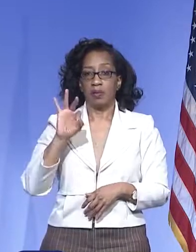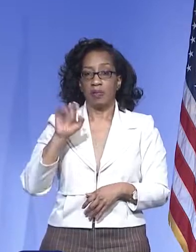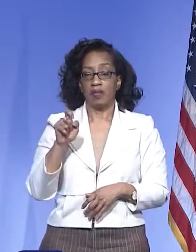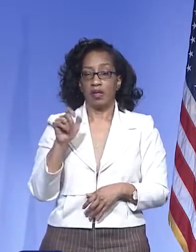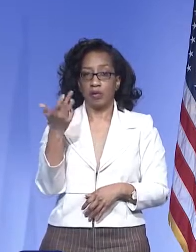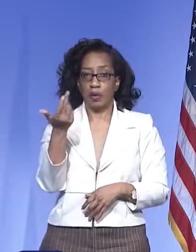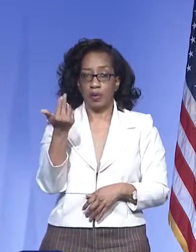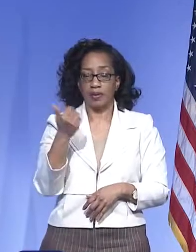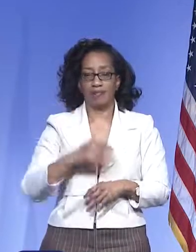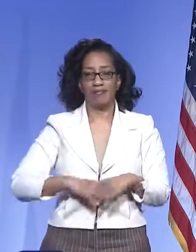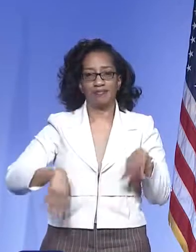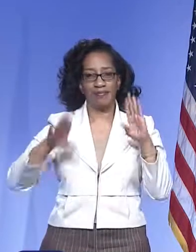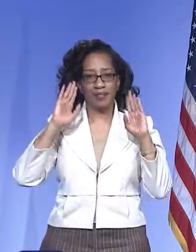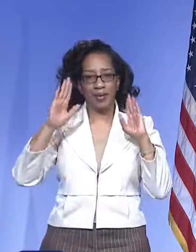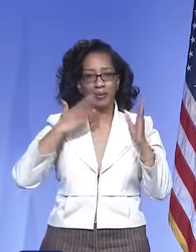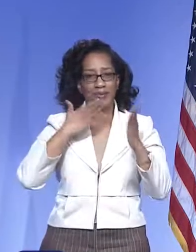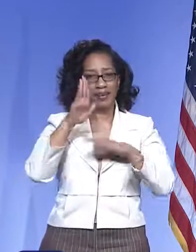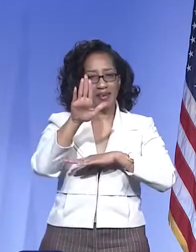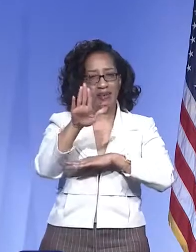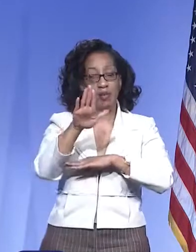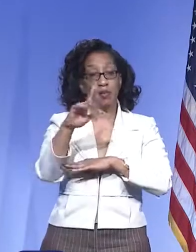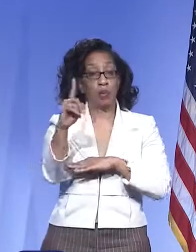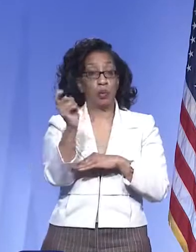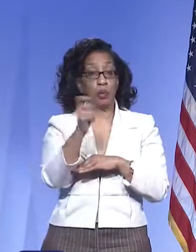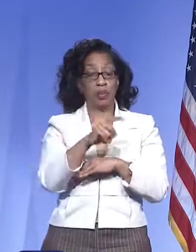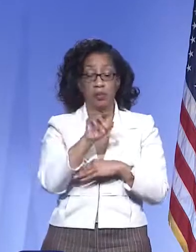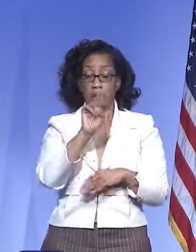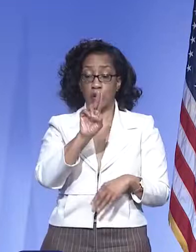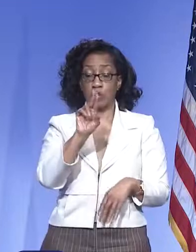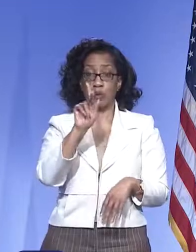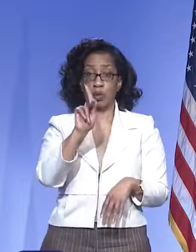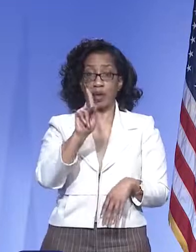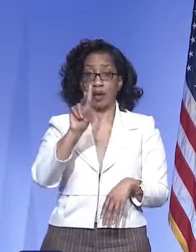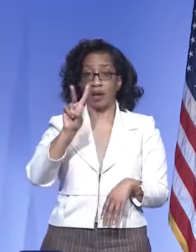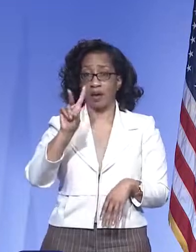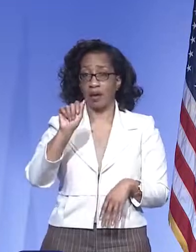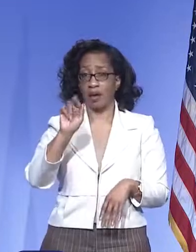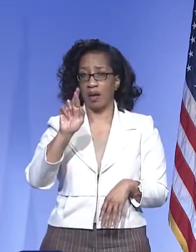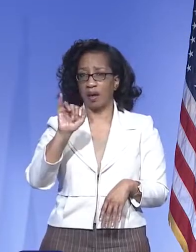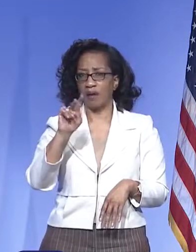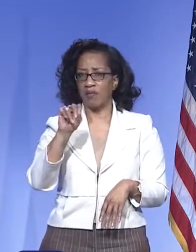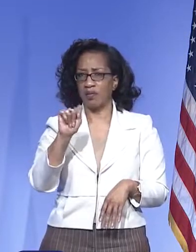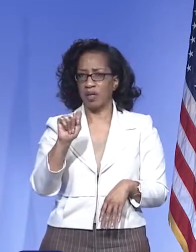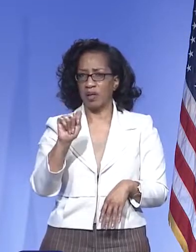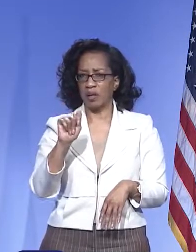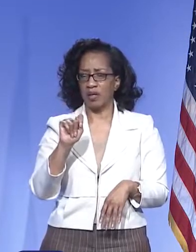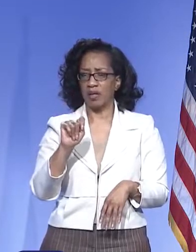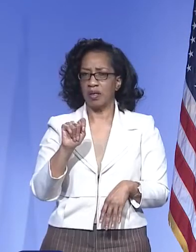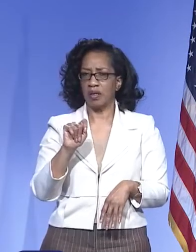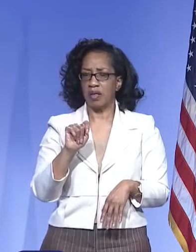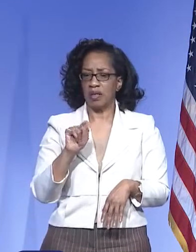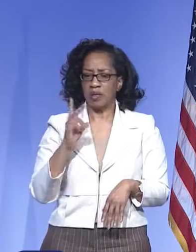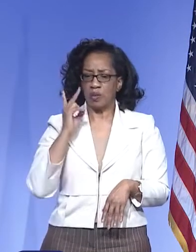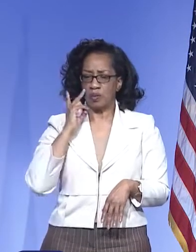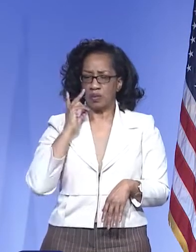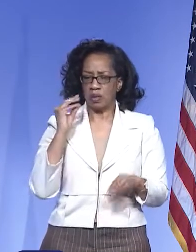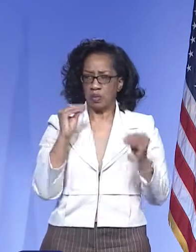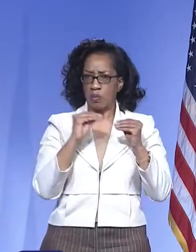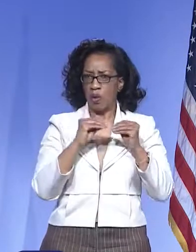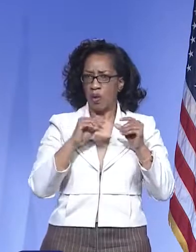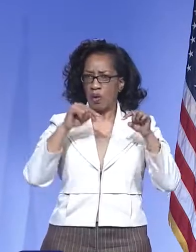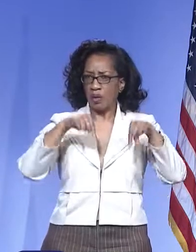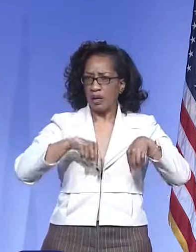Hi, good afternoon. I just have a question about the UK variant cases. So as more of these are detected in Shelby County, what are